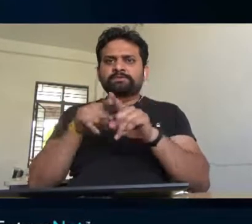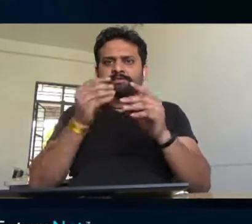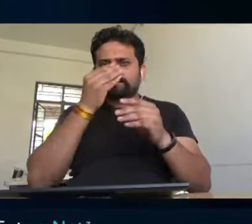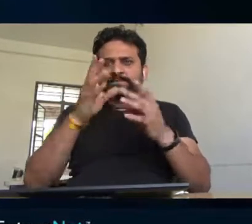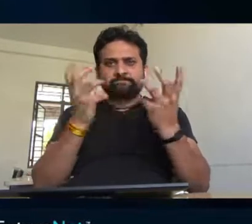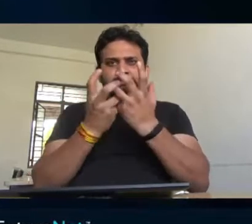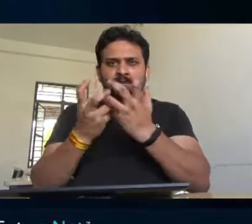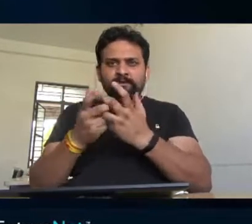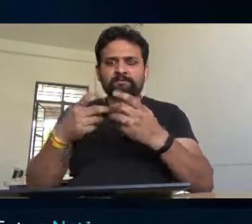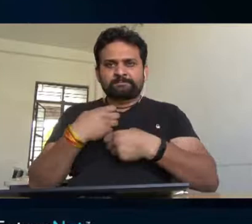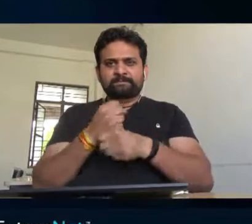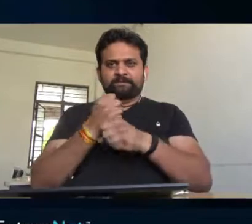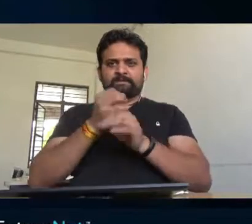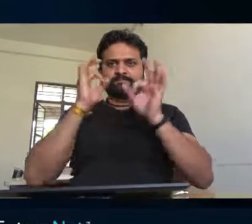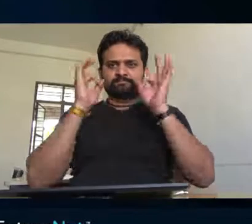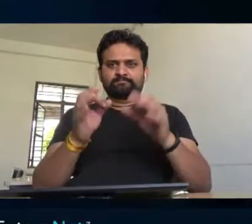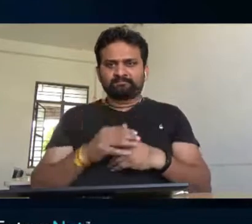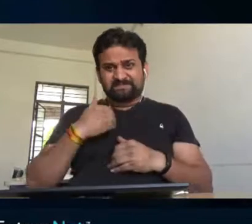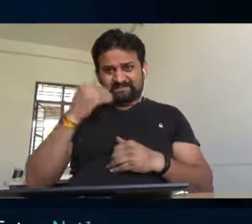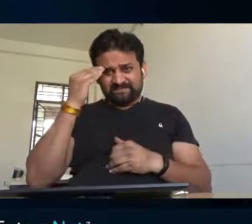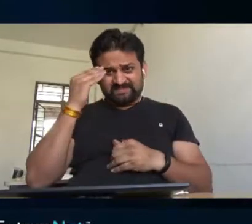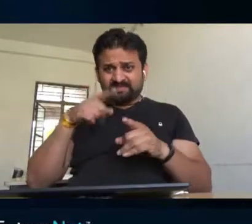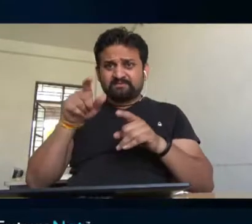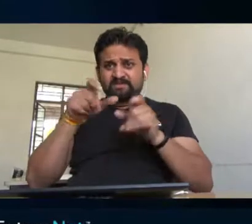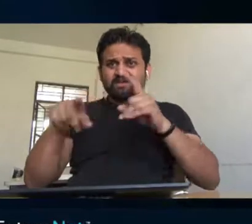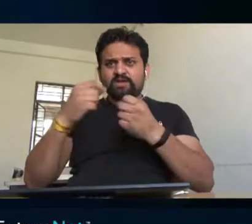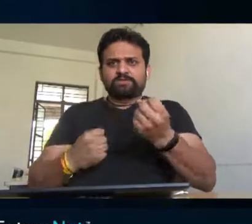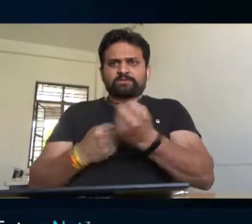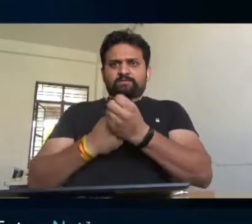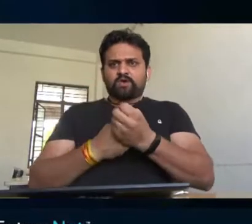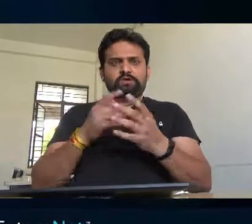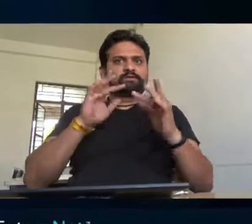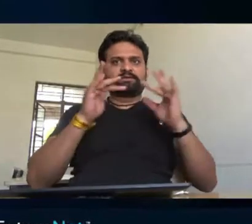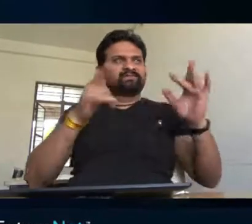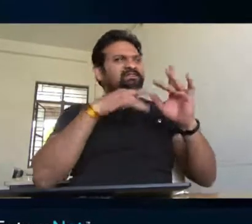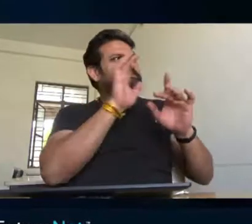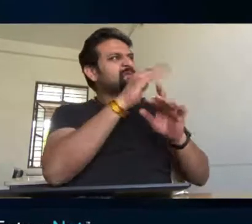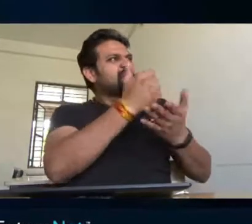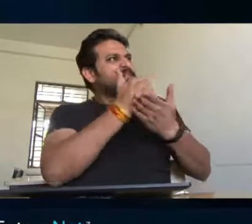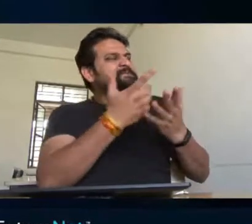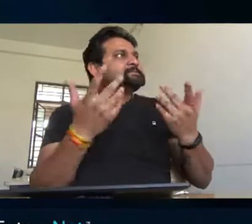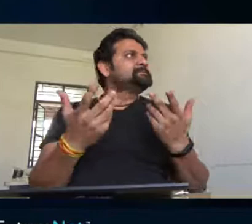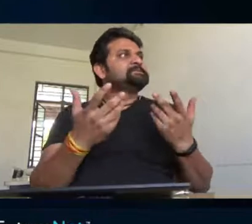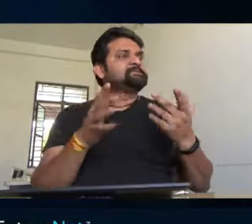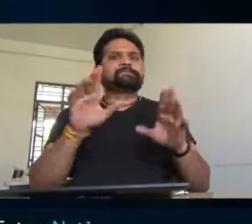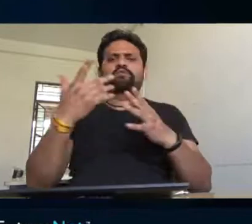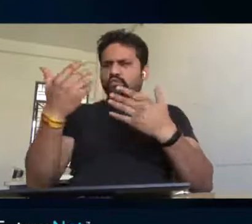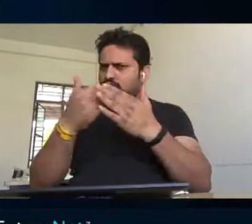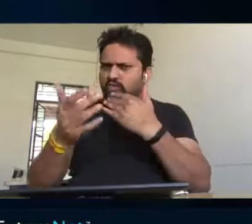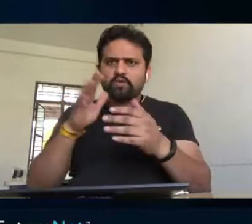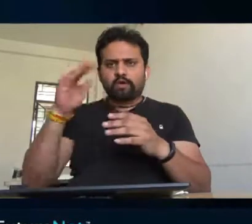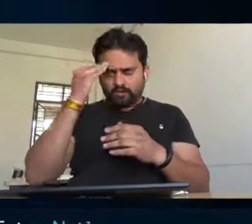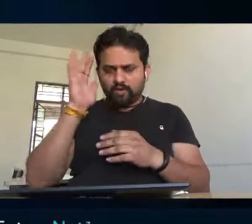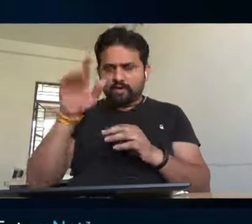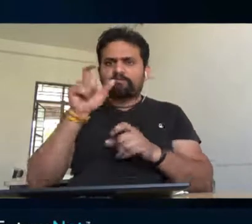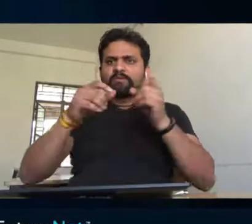network perfect. We are working hard to make the products better and perfect, to make the social media platform better and perfect, to make